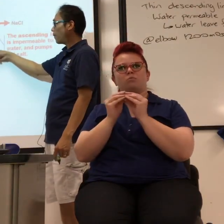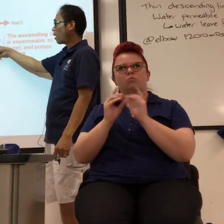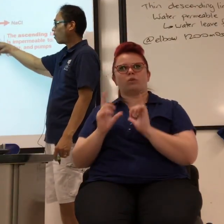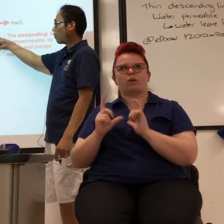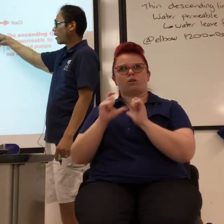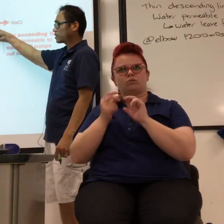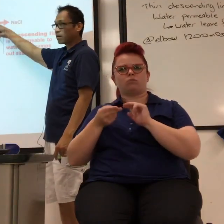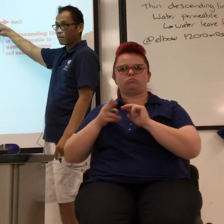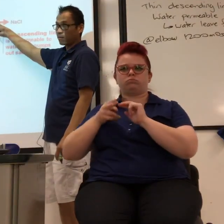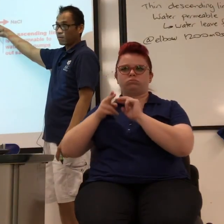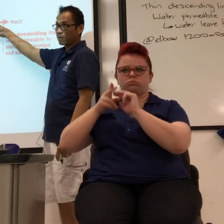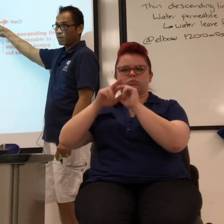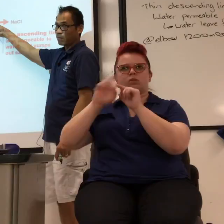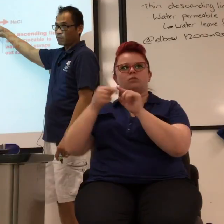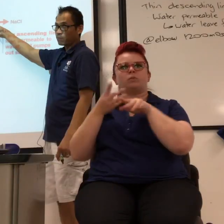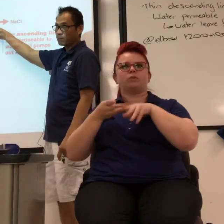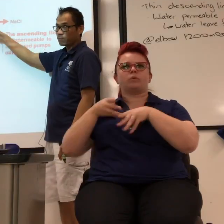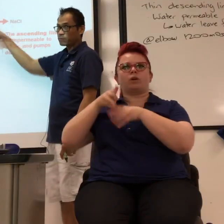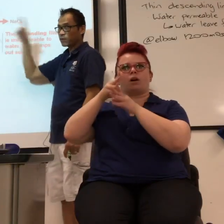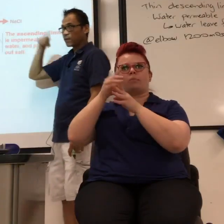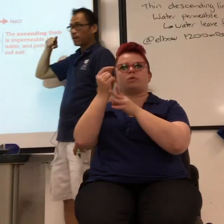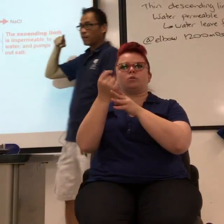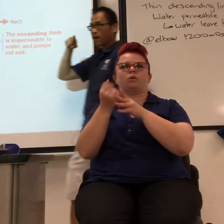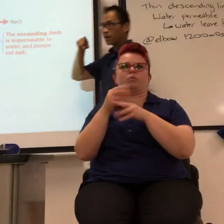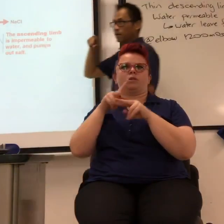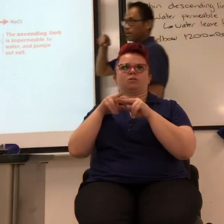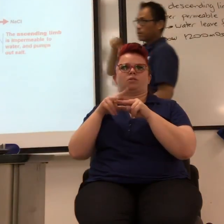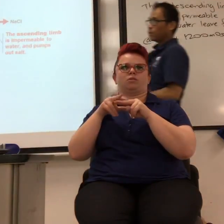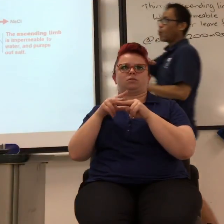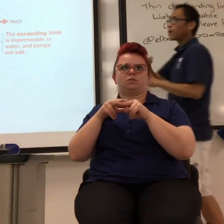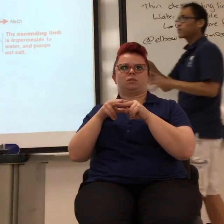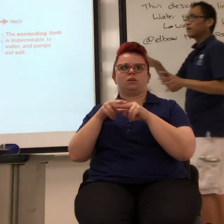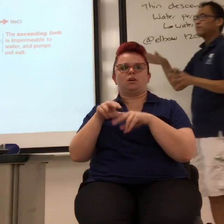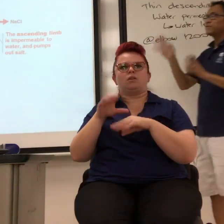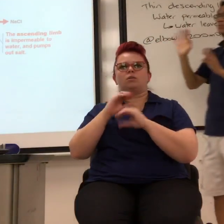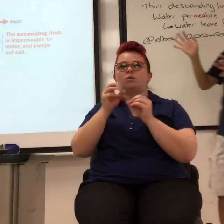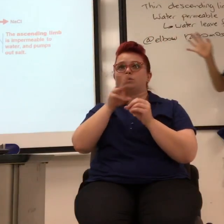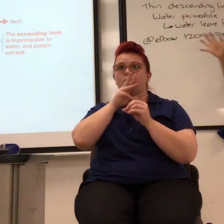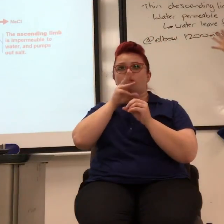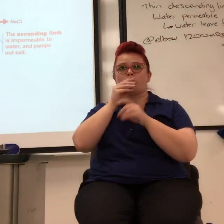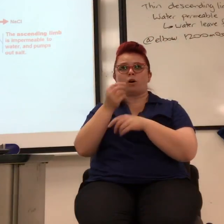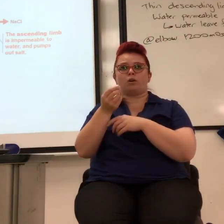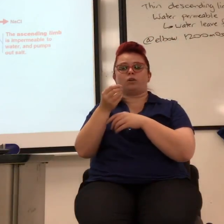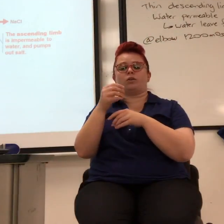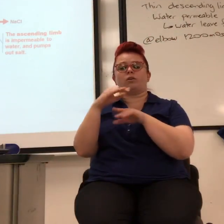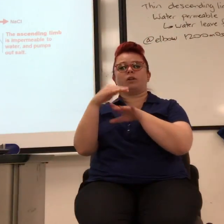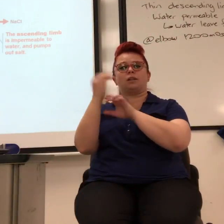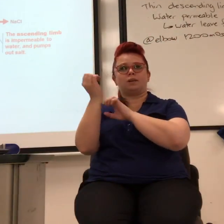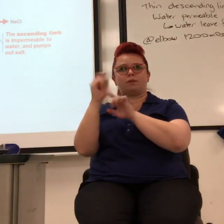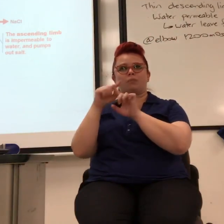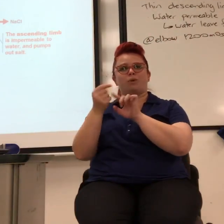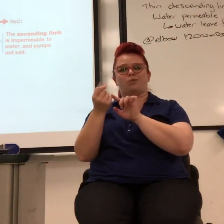up, you pump out all that salt. So think about that. No water leaves and you pump out salt.